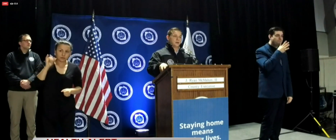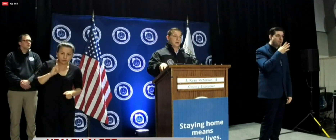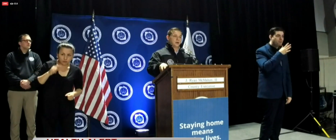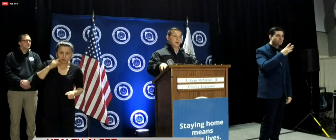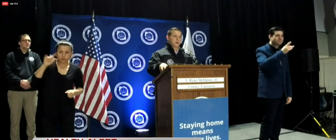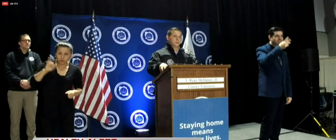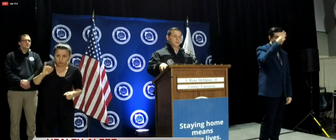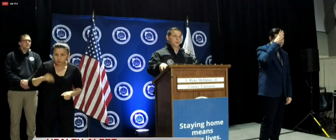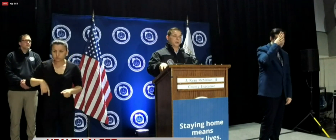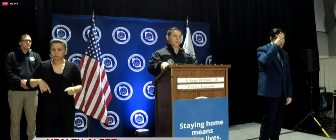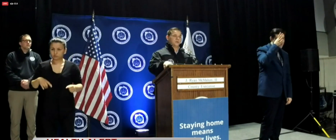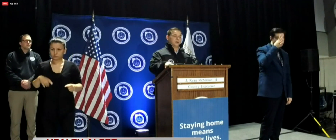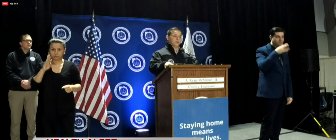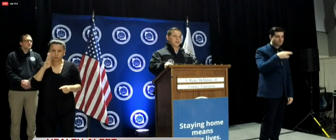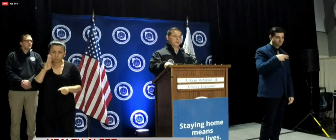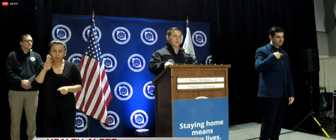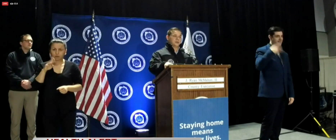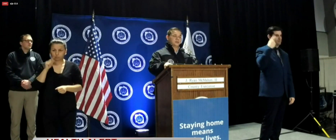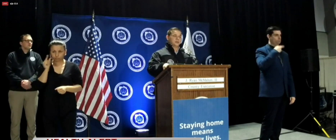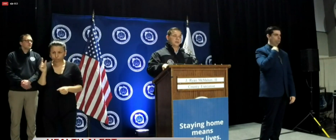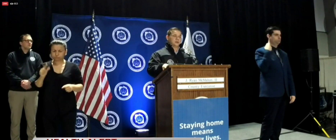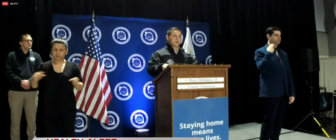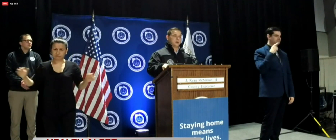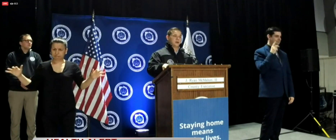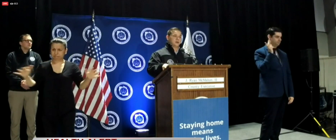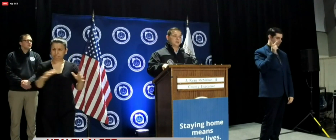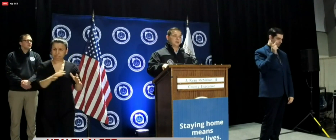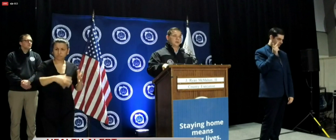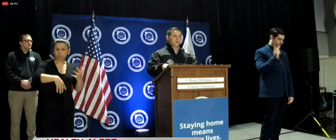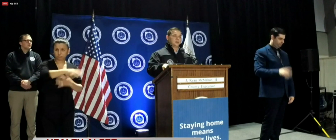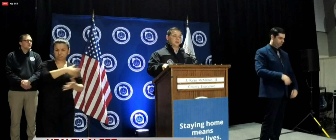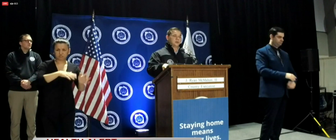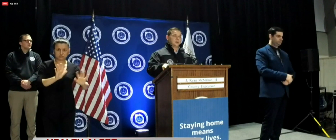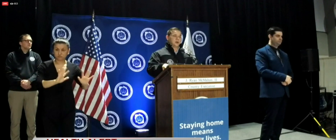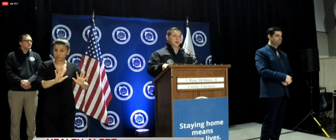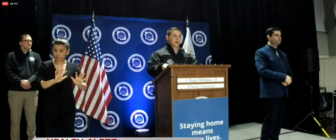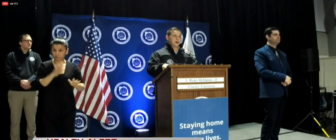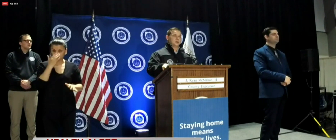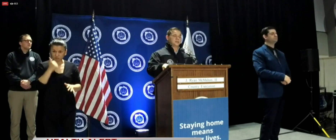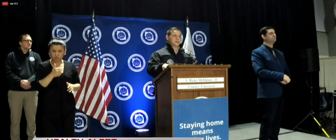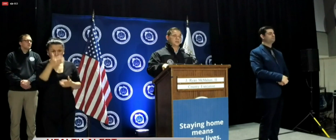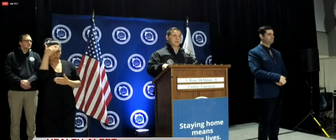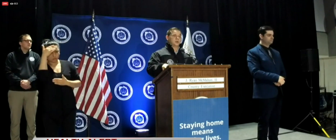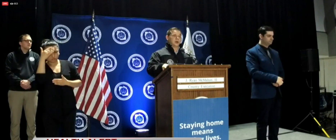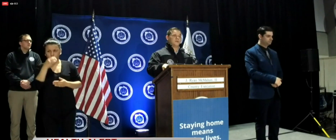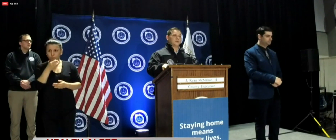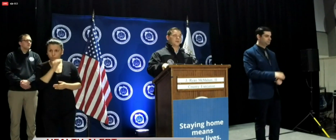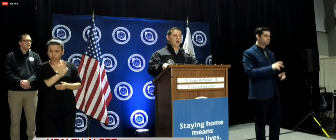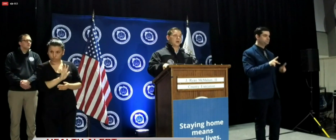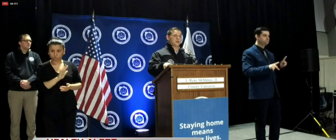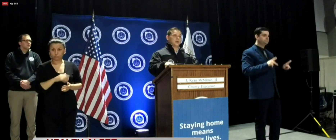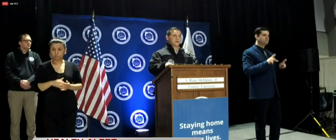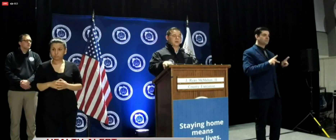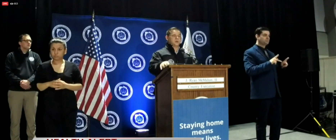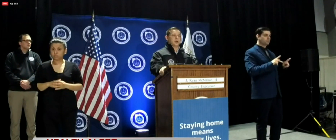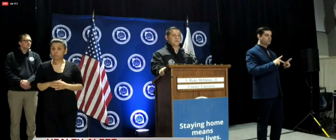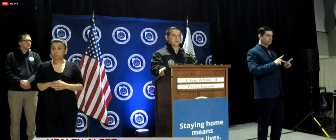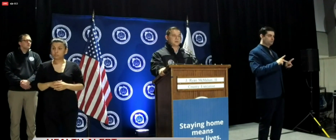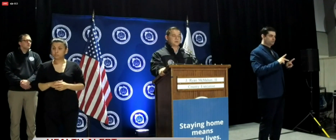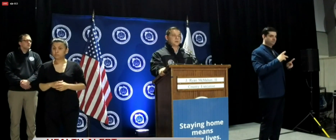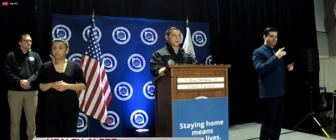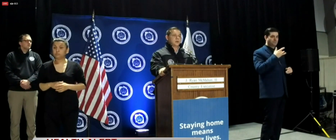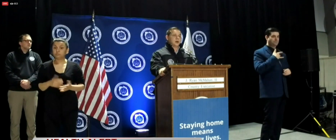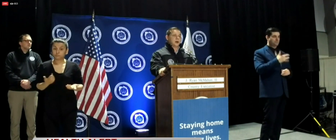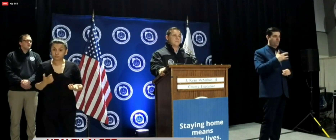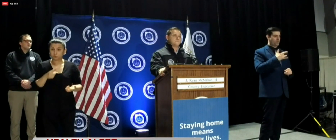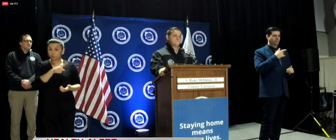at people who are getting very sick, it's hitting certainly our senior demographics harder than other